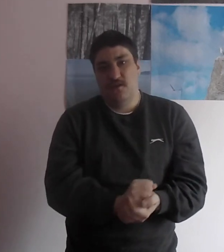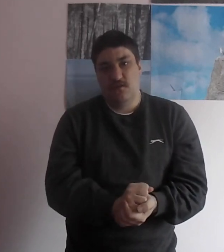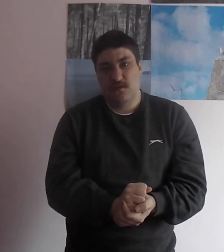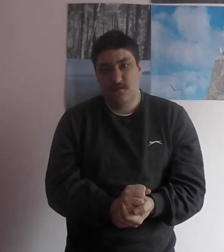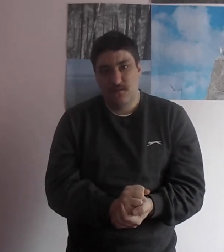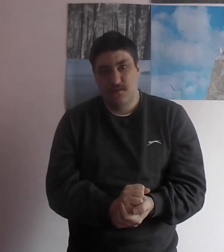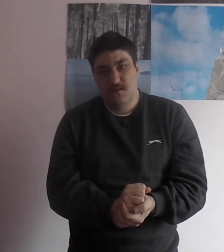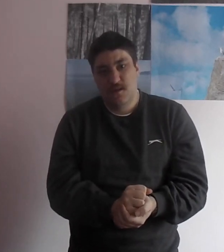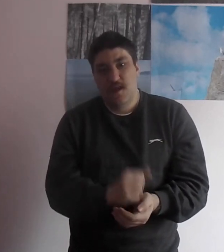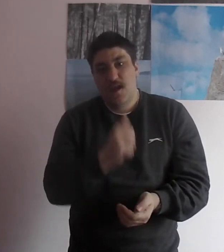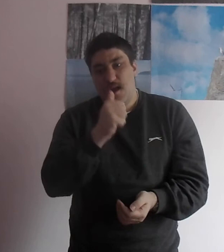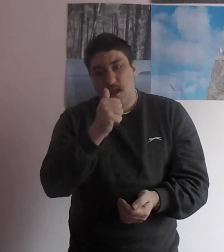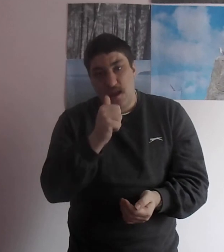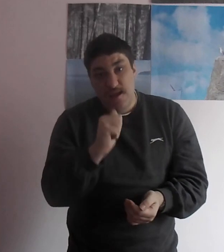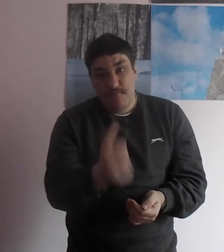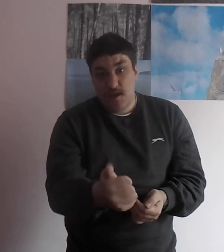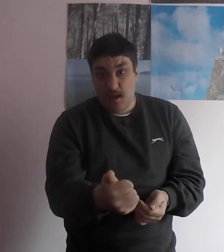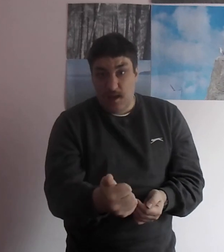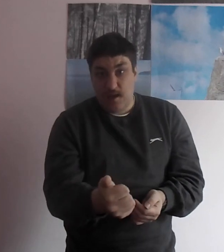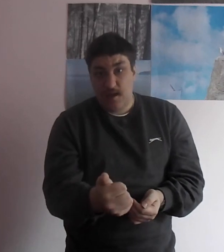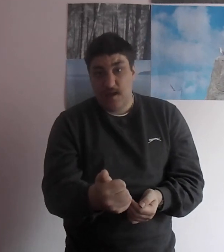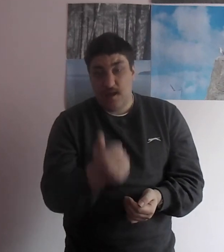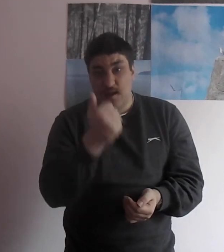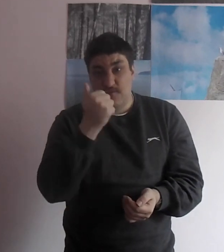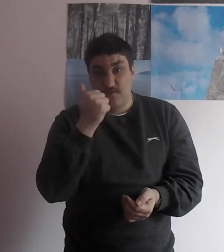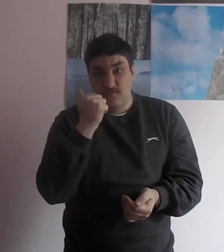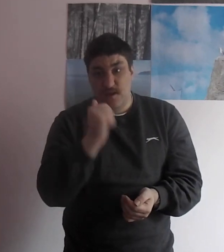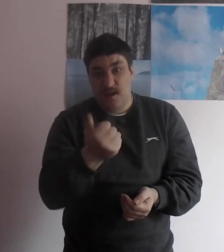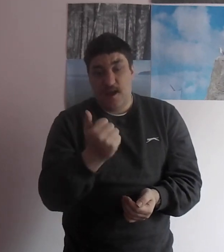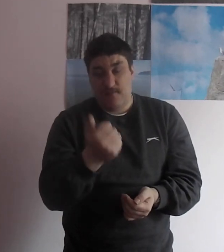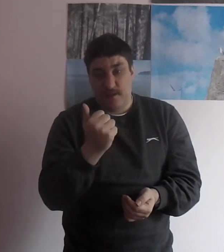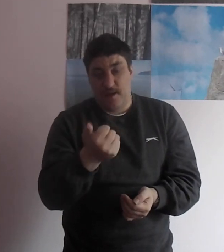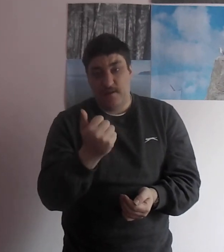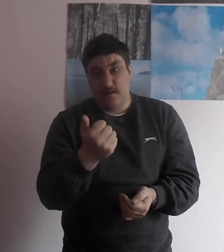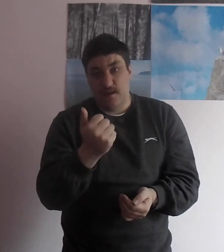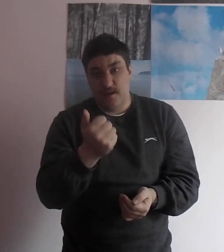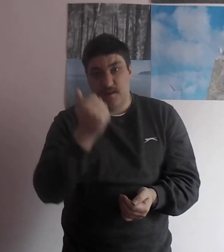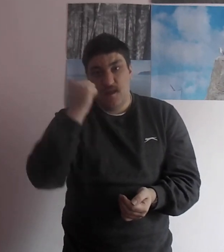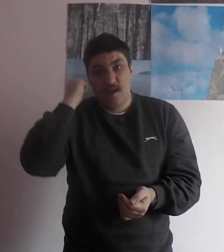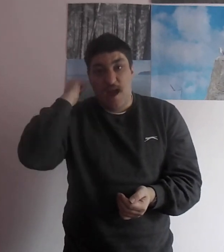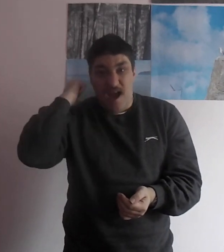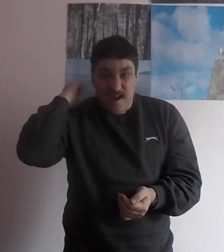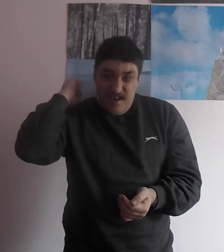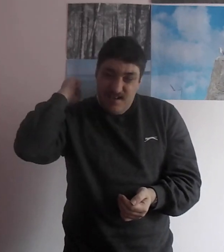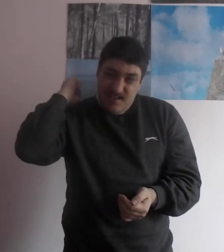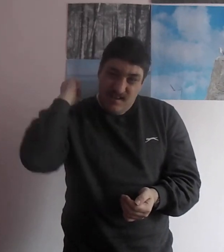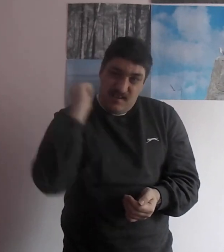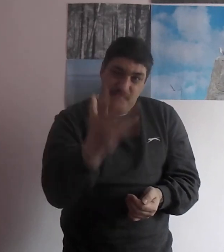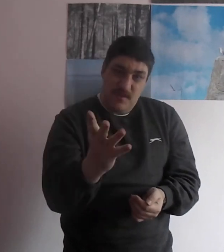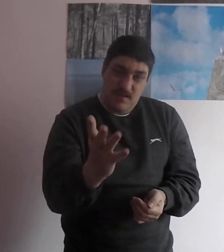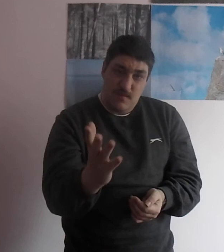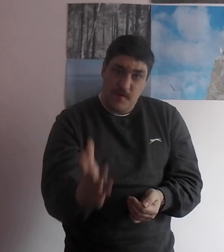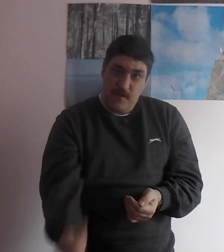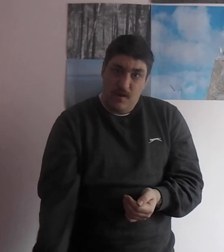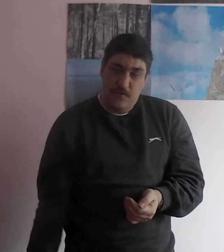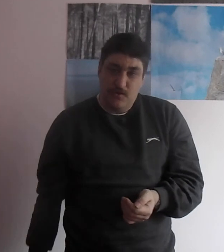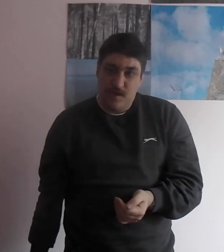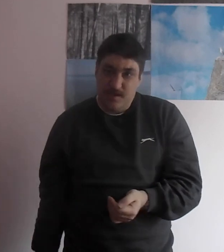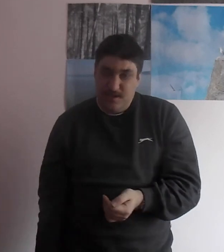vlogs. Leave me a like, and if you really have liked it, that is, and leave me a sub if you aren't already.